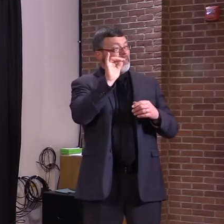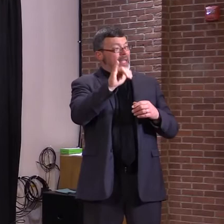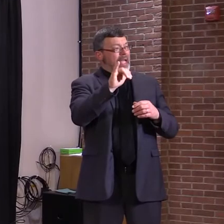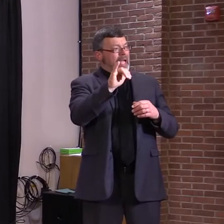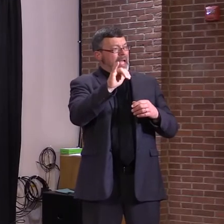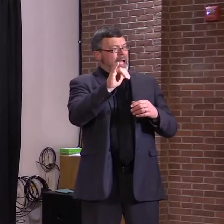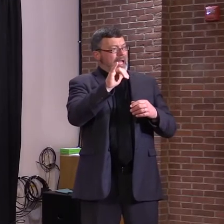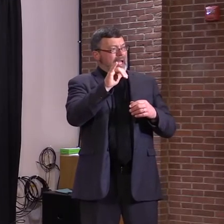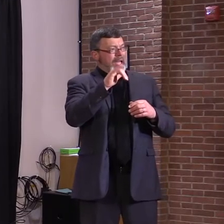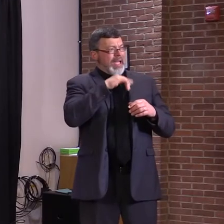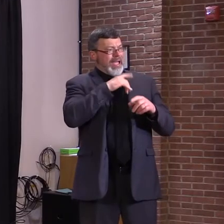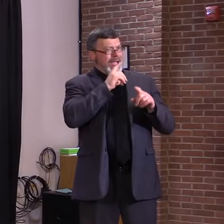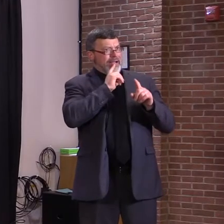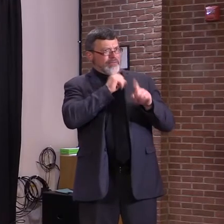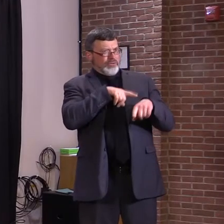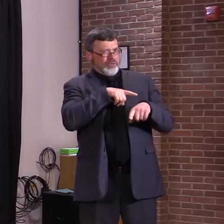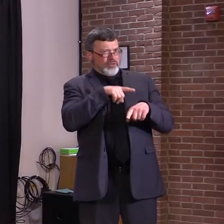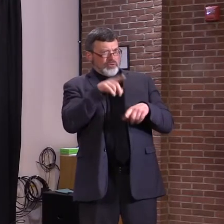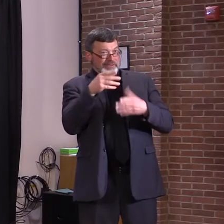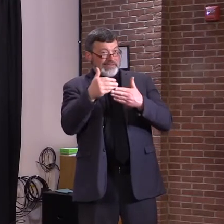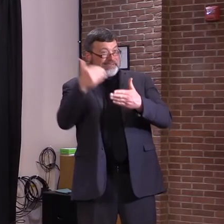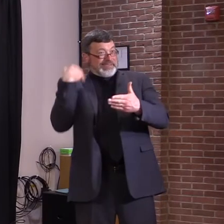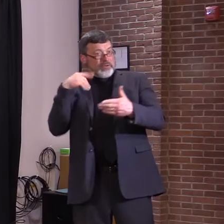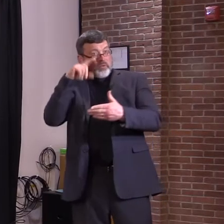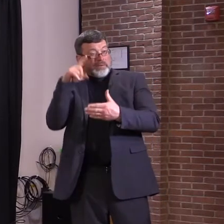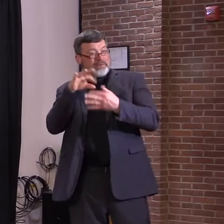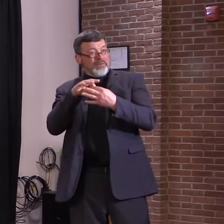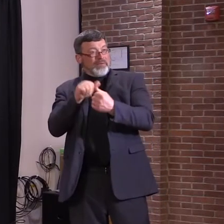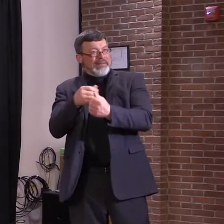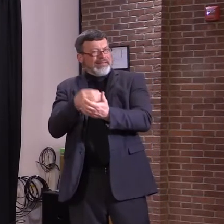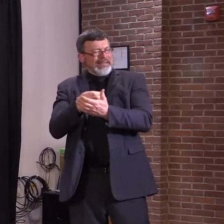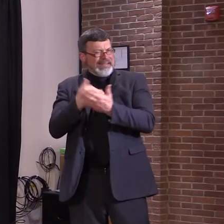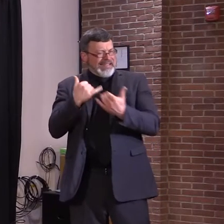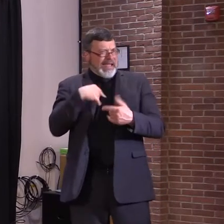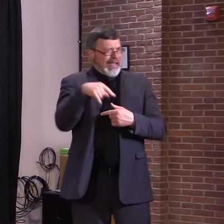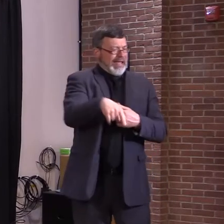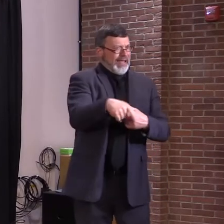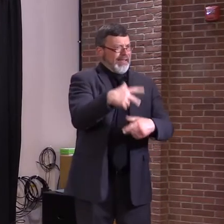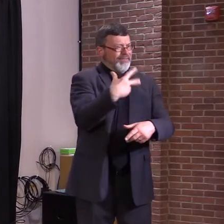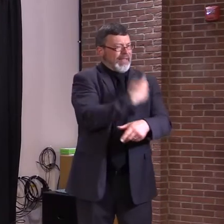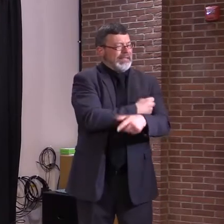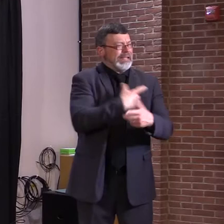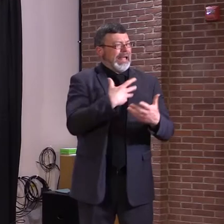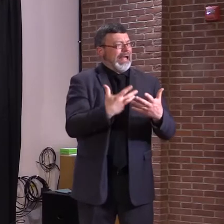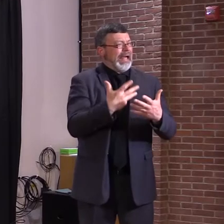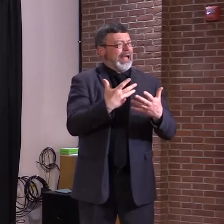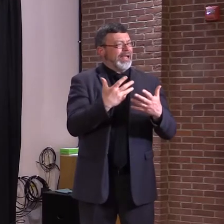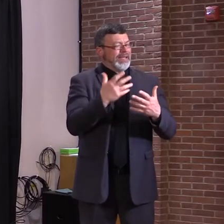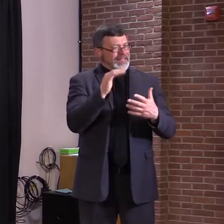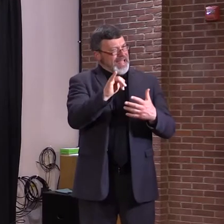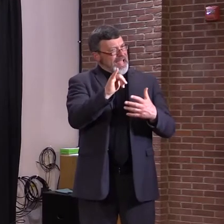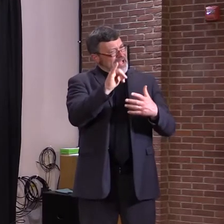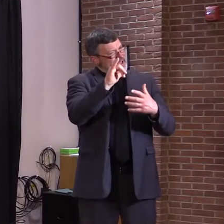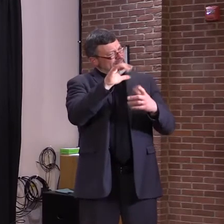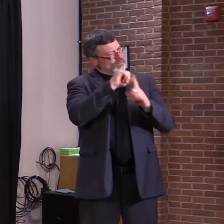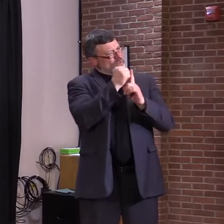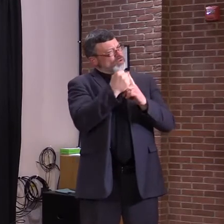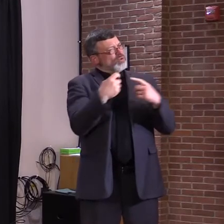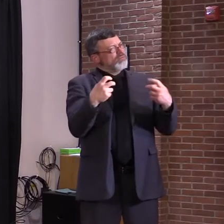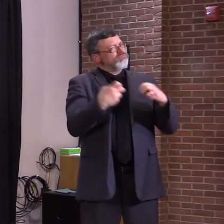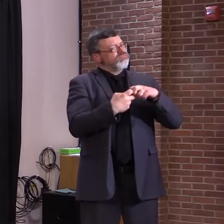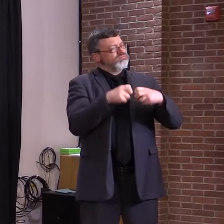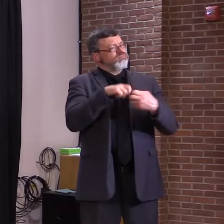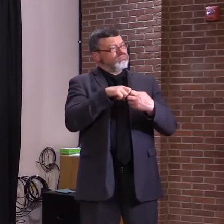I think it's certainly a clinical and patient, doctor-patient discussion that needs to happen at